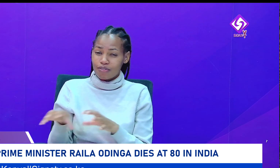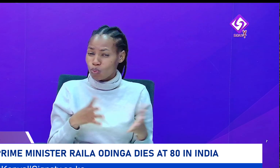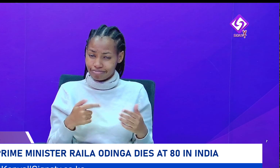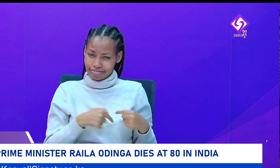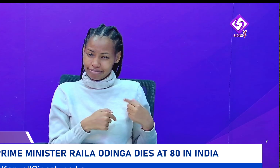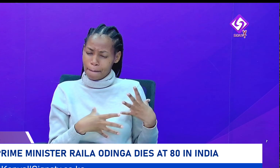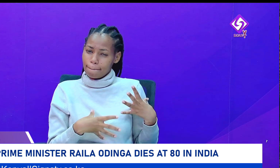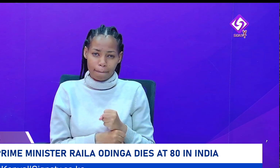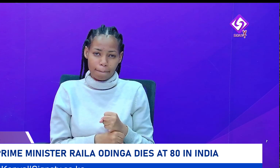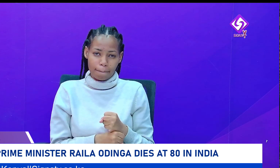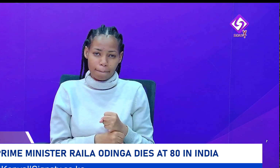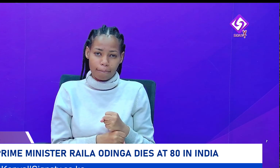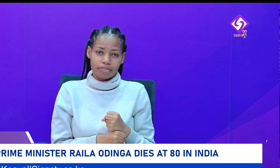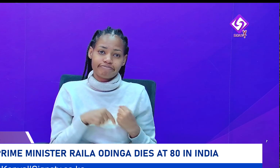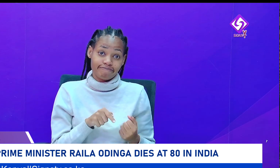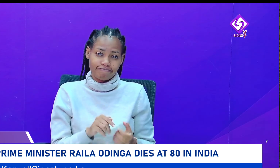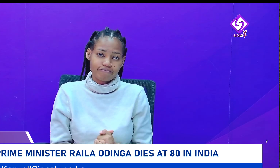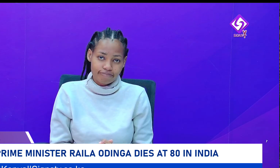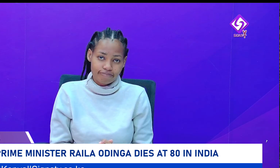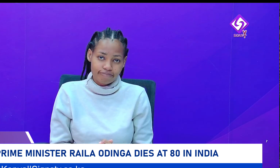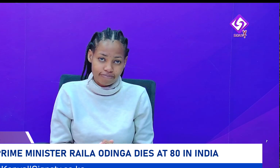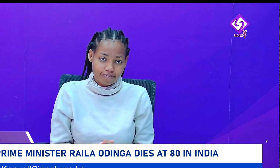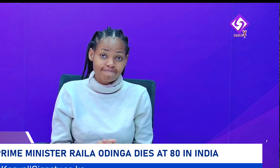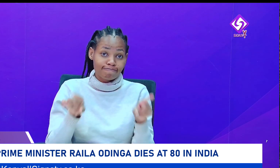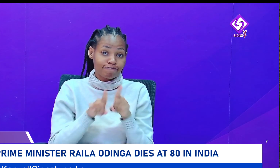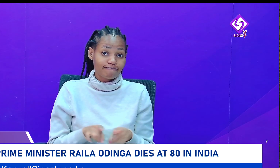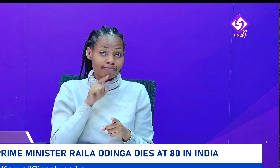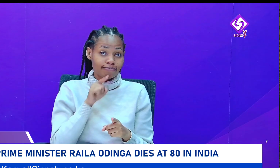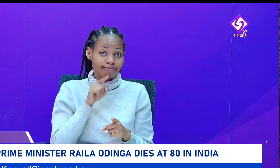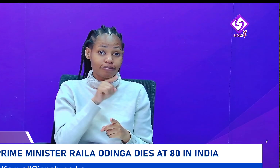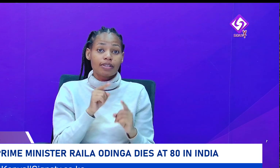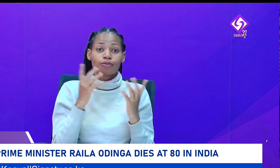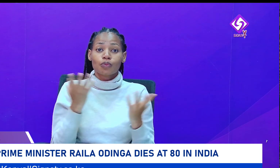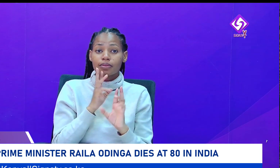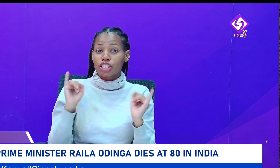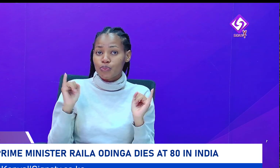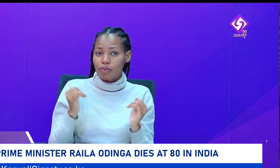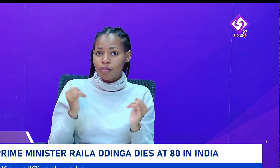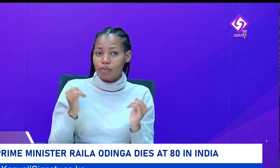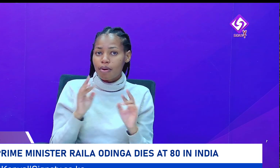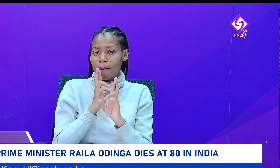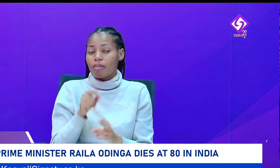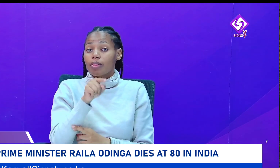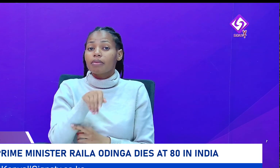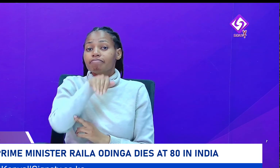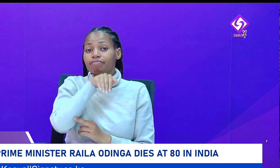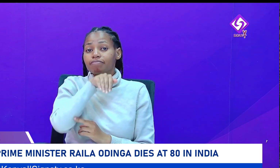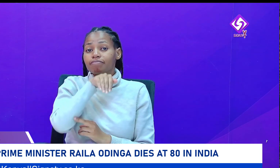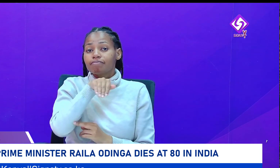According to news reports, Mr. Odinga, who had been receiving treatment for the last 5